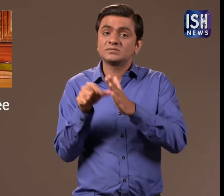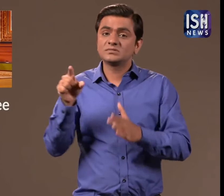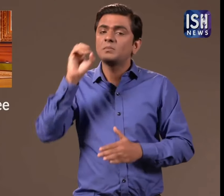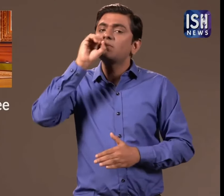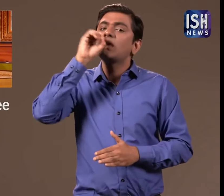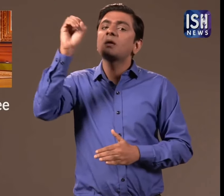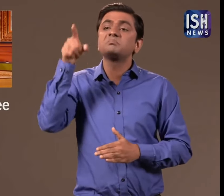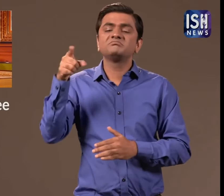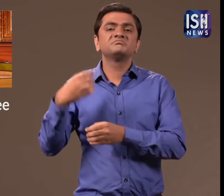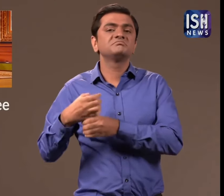Mukherjee.